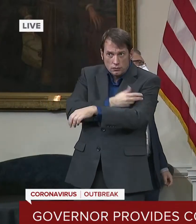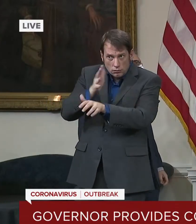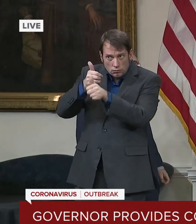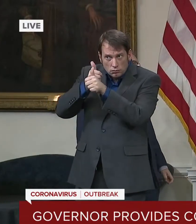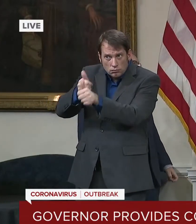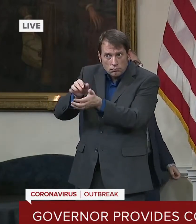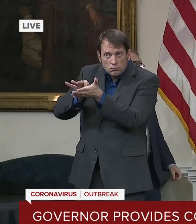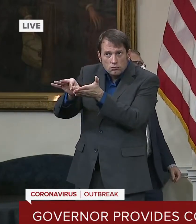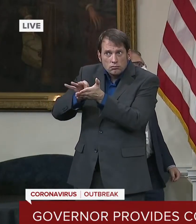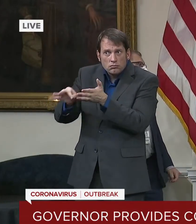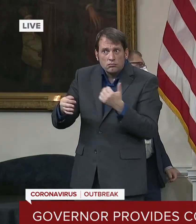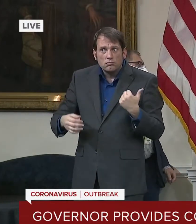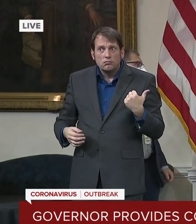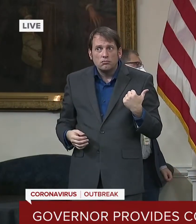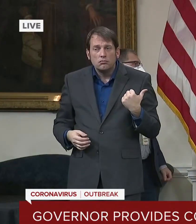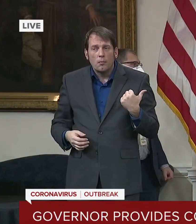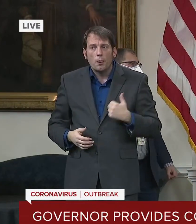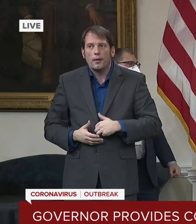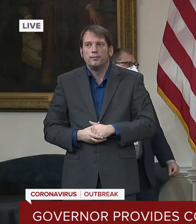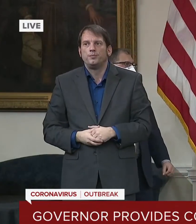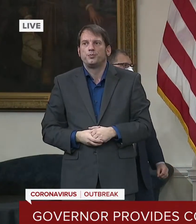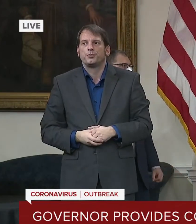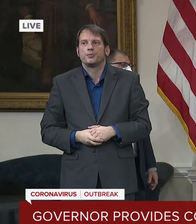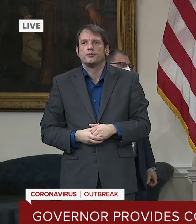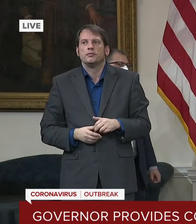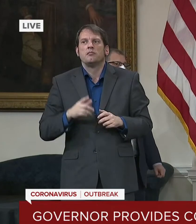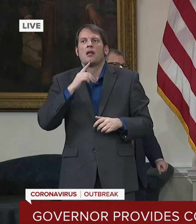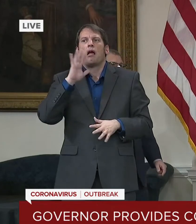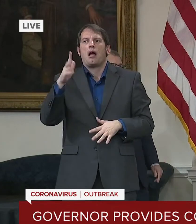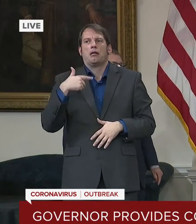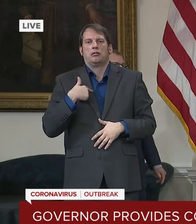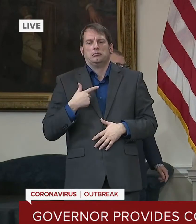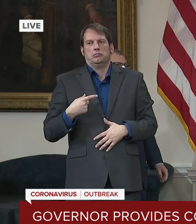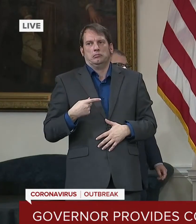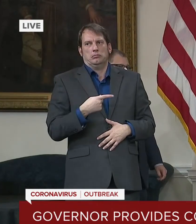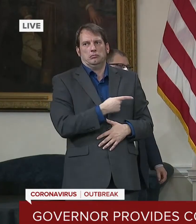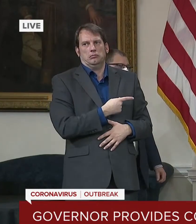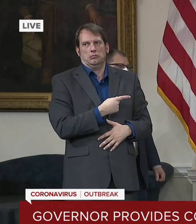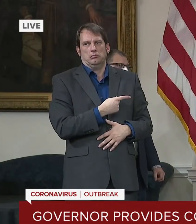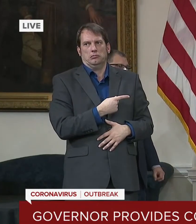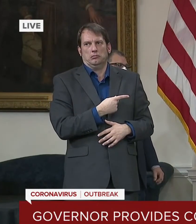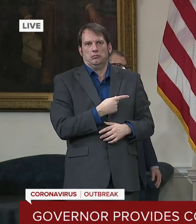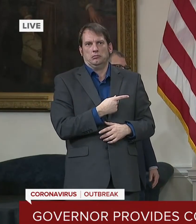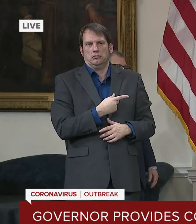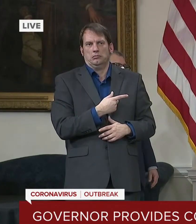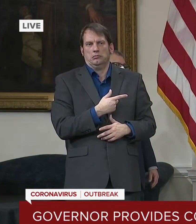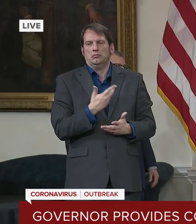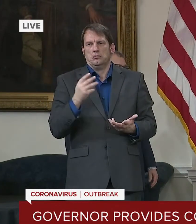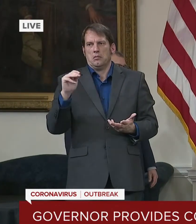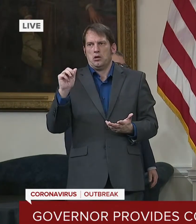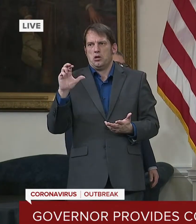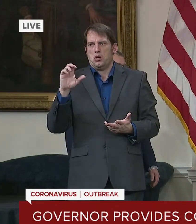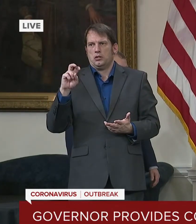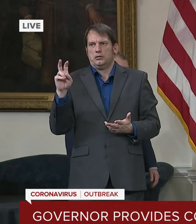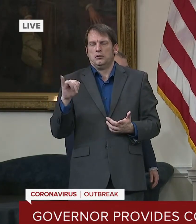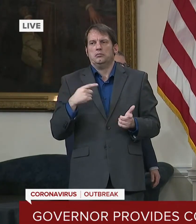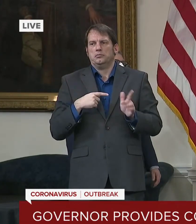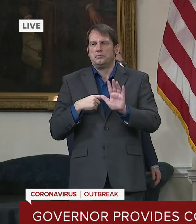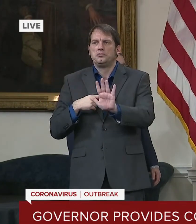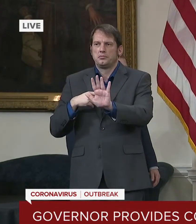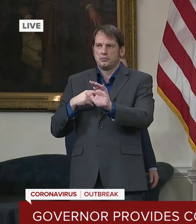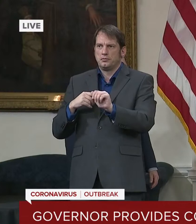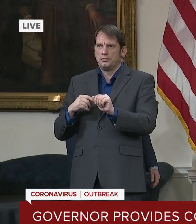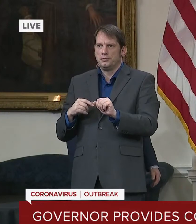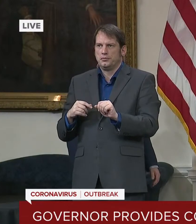put Dr. Marcosi on the spot, but I think at first it was, when we rolled them out, hospitals got them first, it was the holidays,